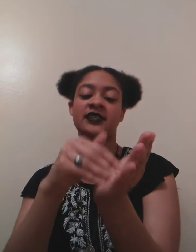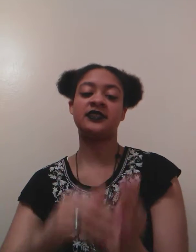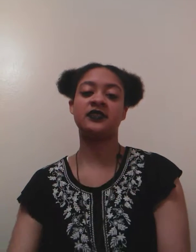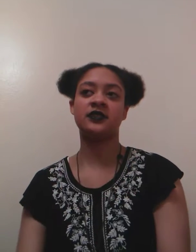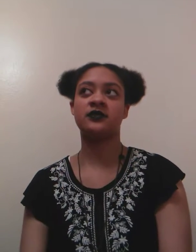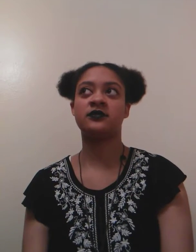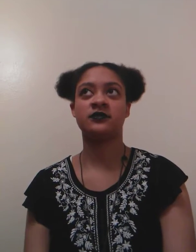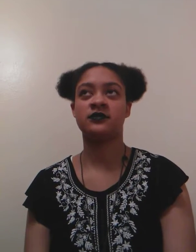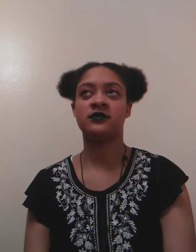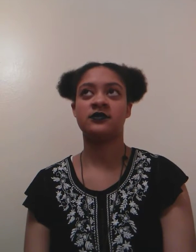3,020.